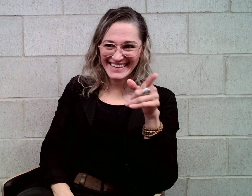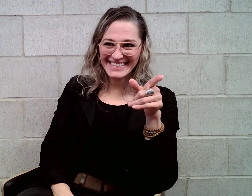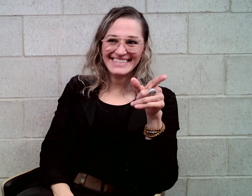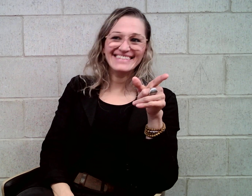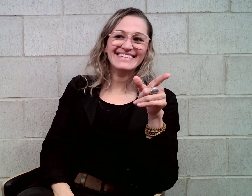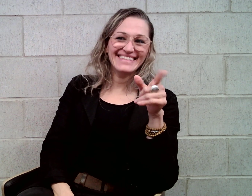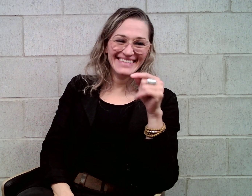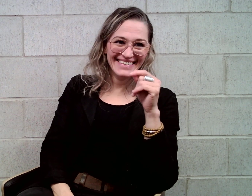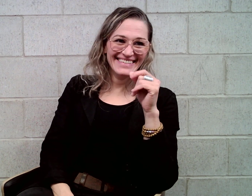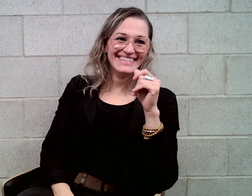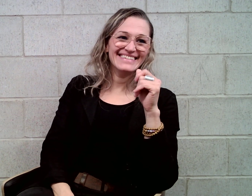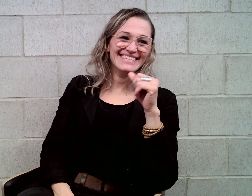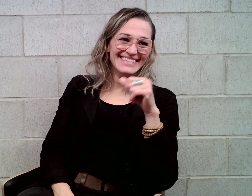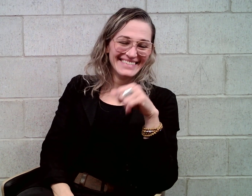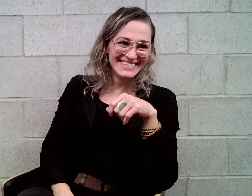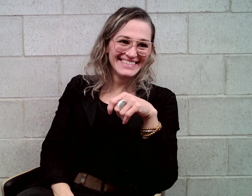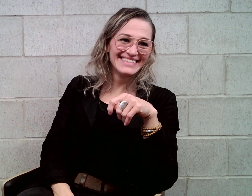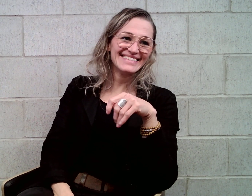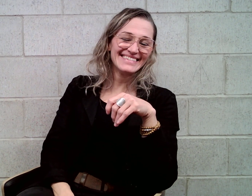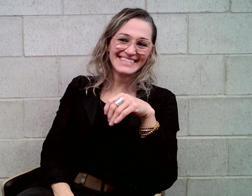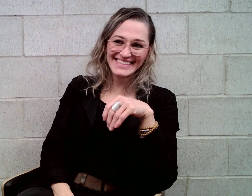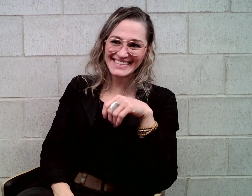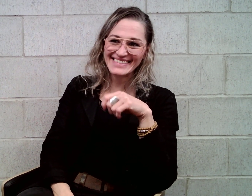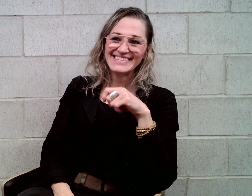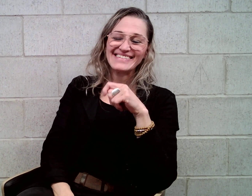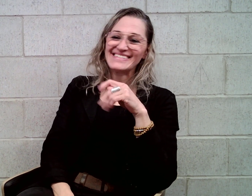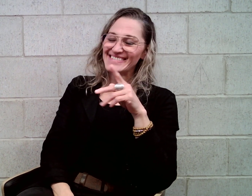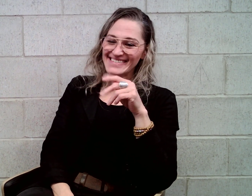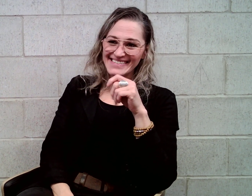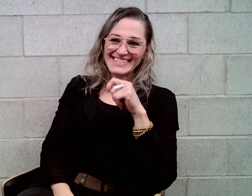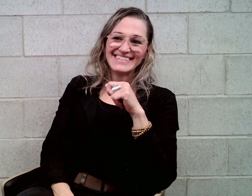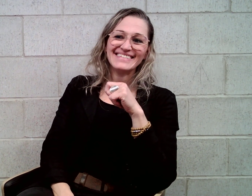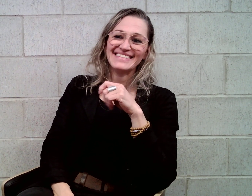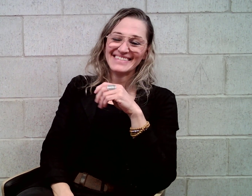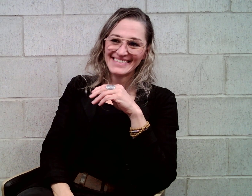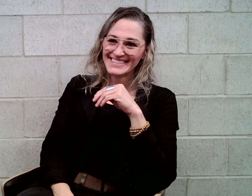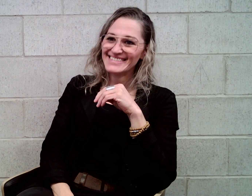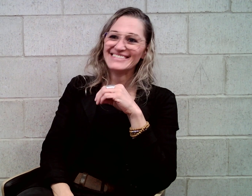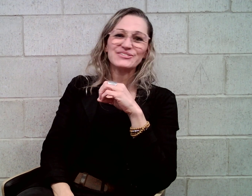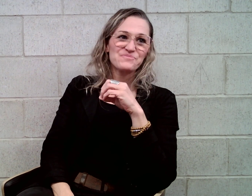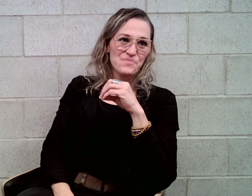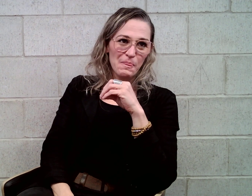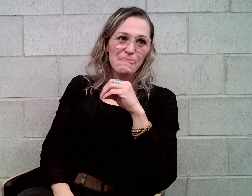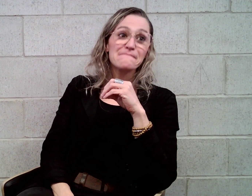eye, and I have to wait to pace my walking, and I wait until the